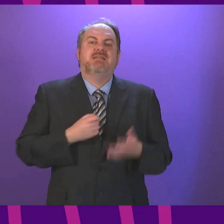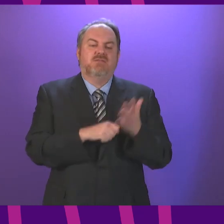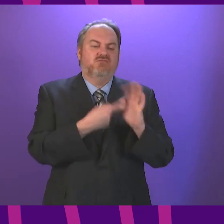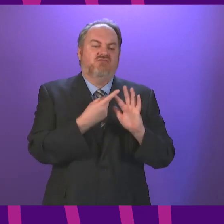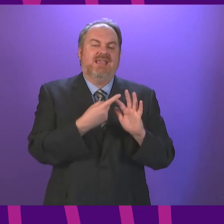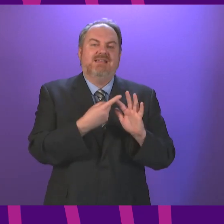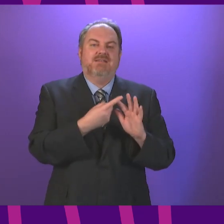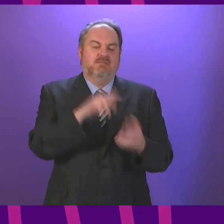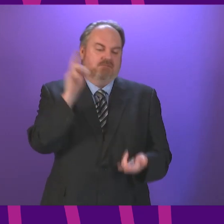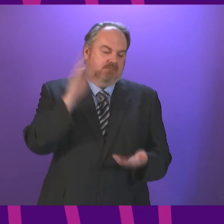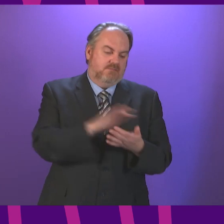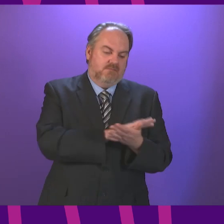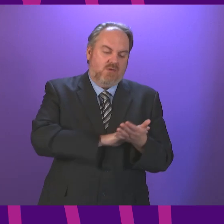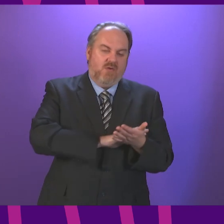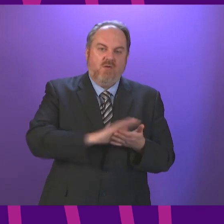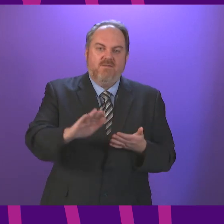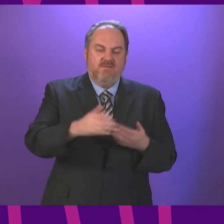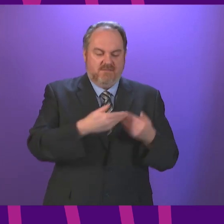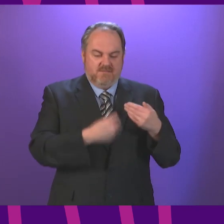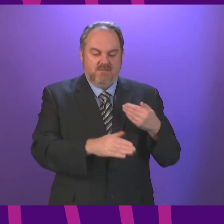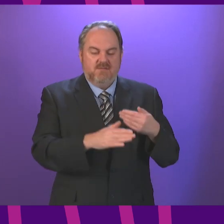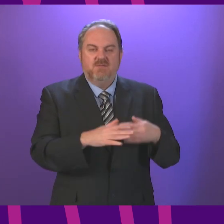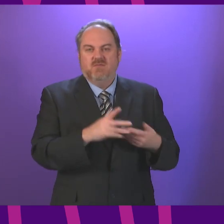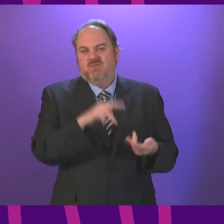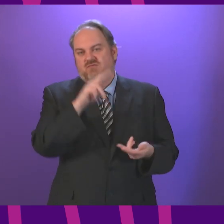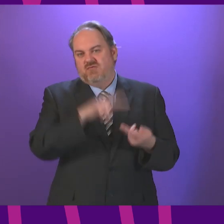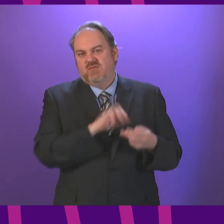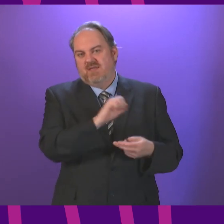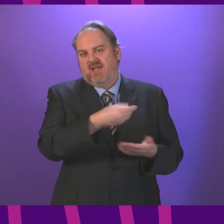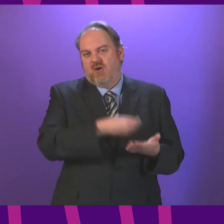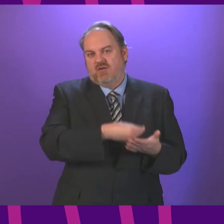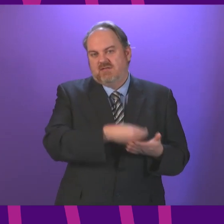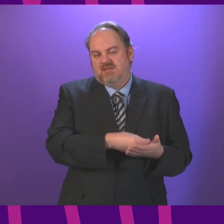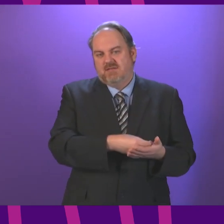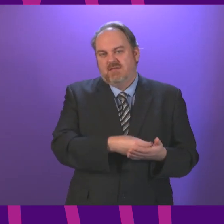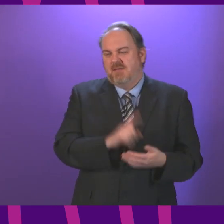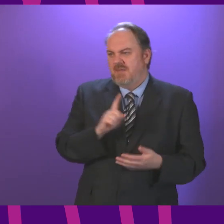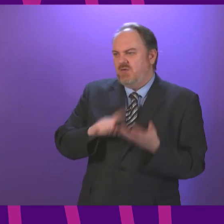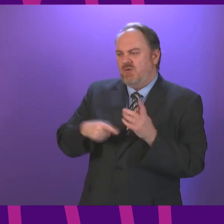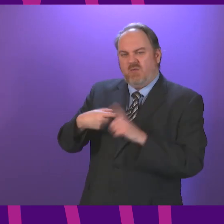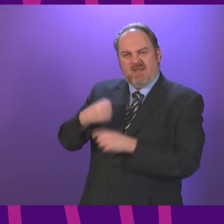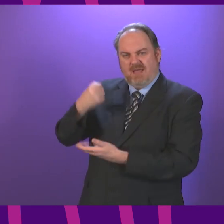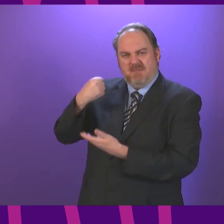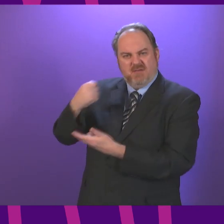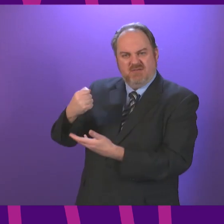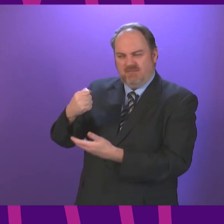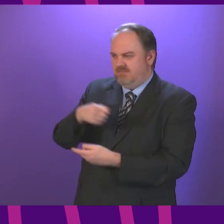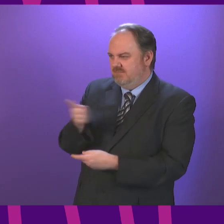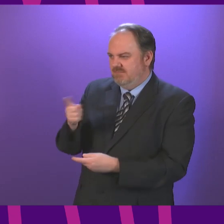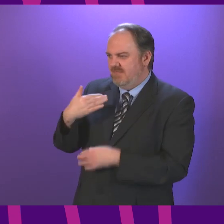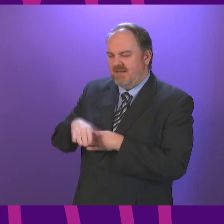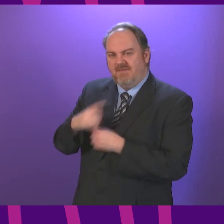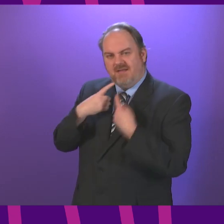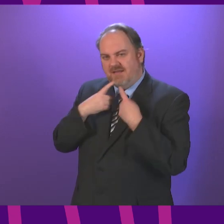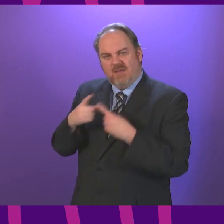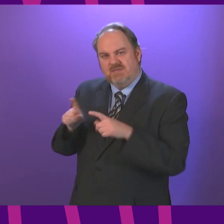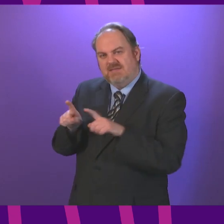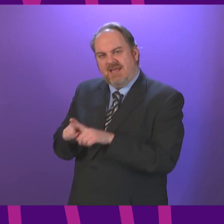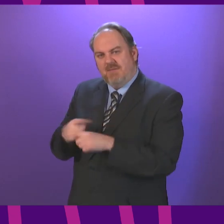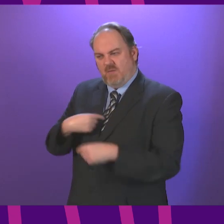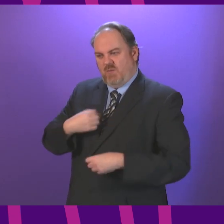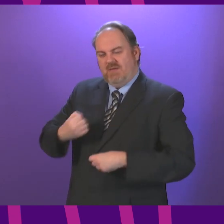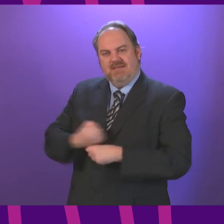aviation businesses for 12 months. The UK budget fell short of this, so we have taken a number of steps that were not matched